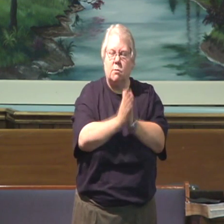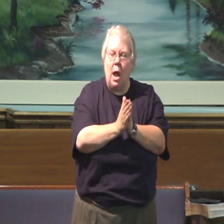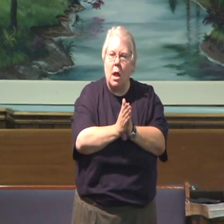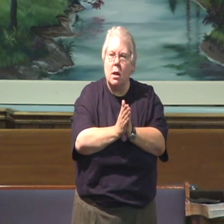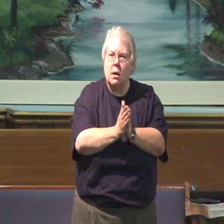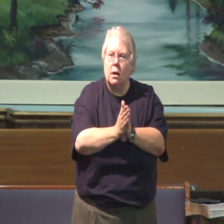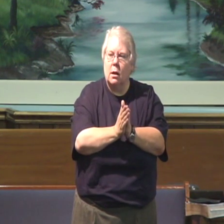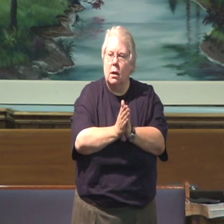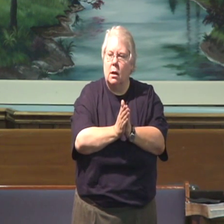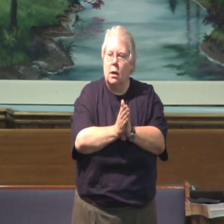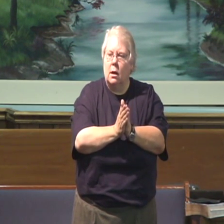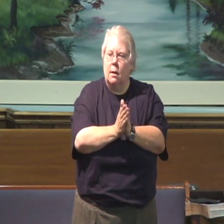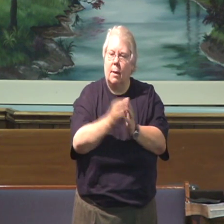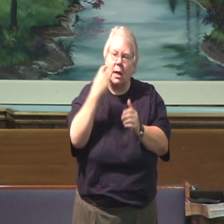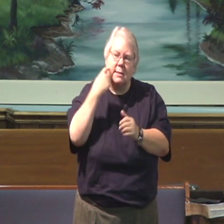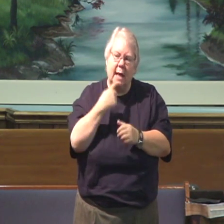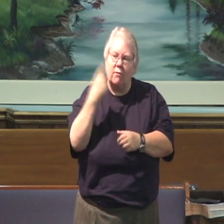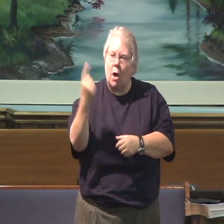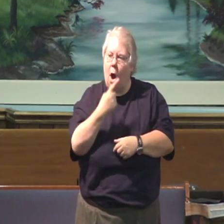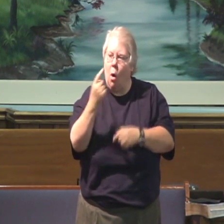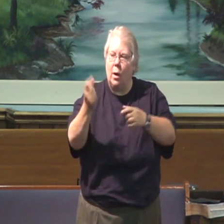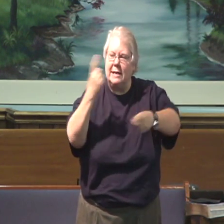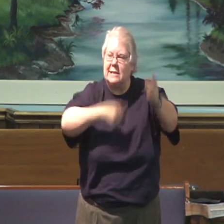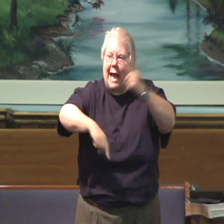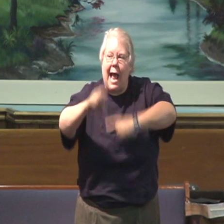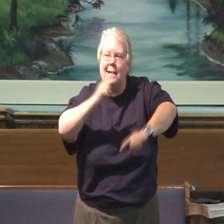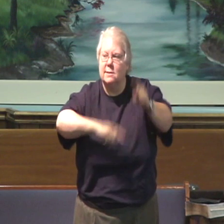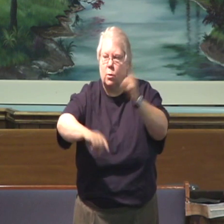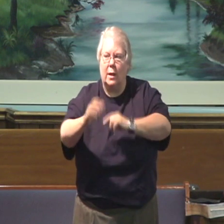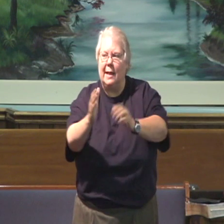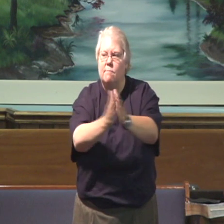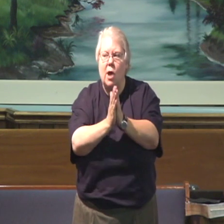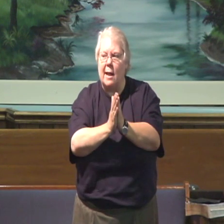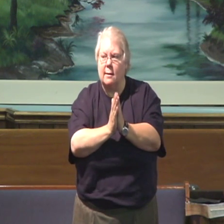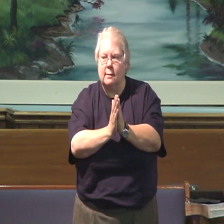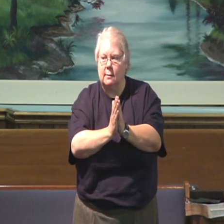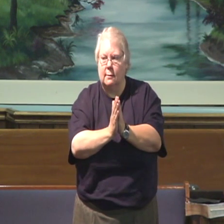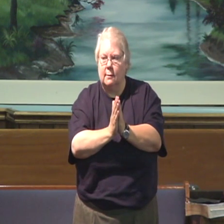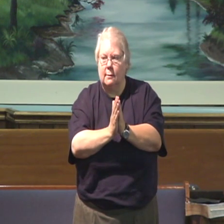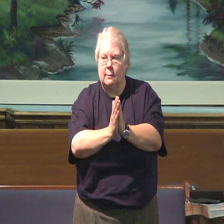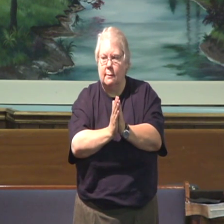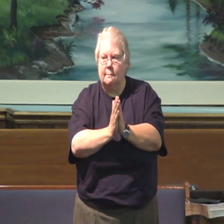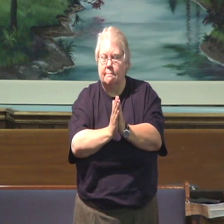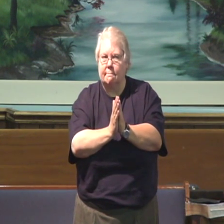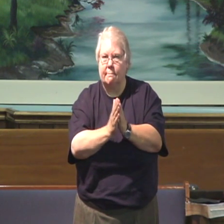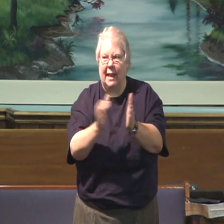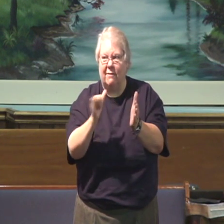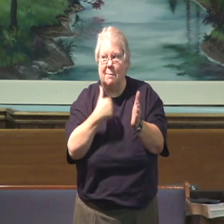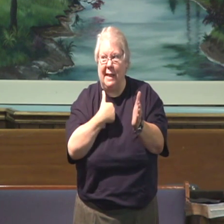cut? Because that always sounds when they cut. Even me.